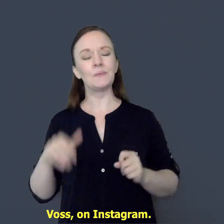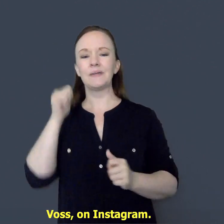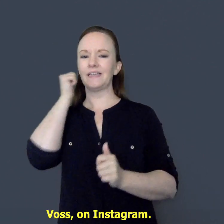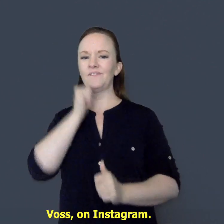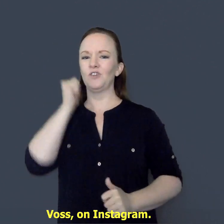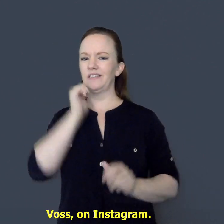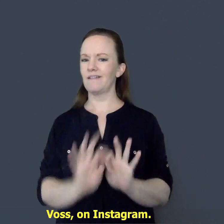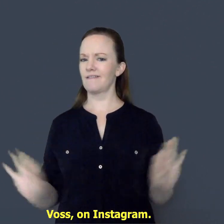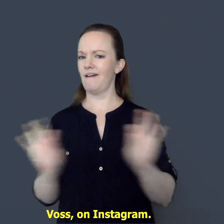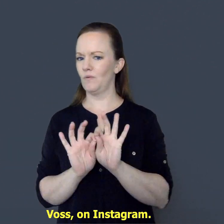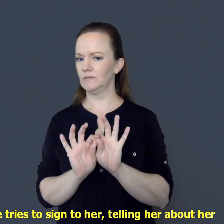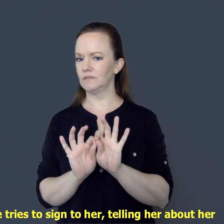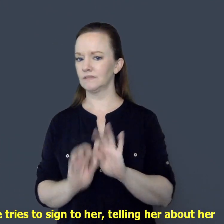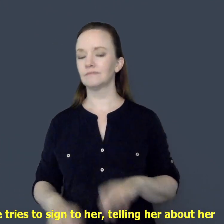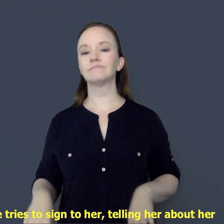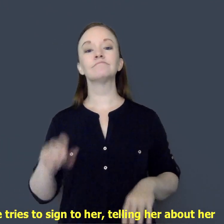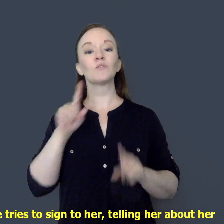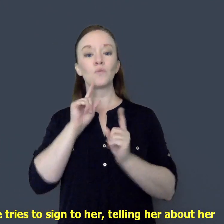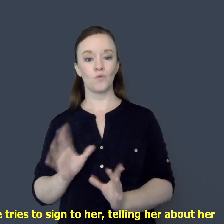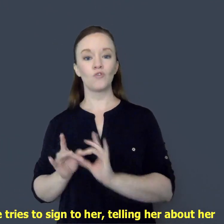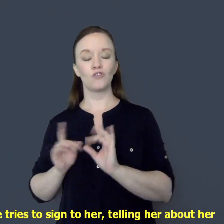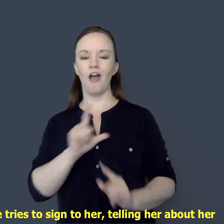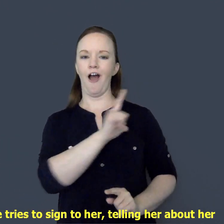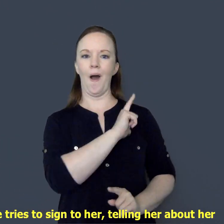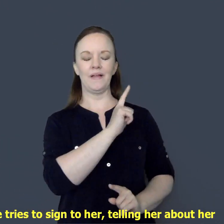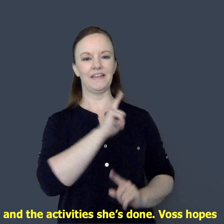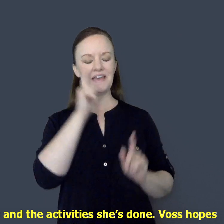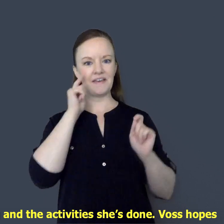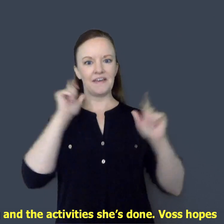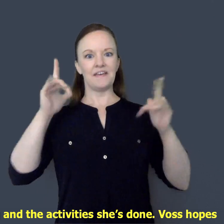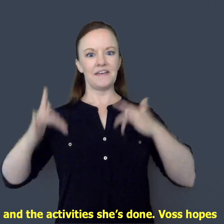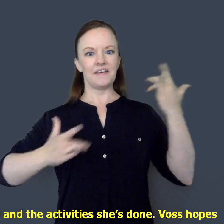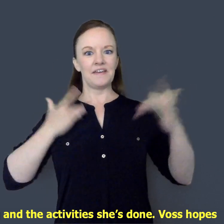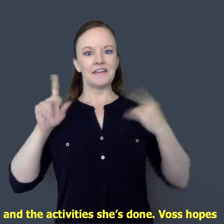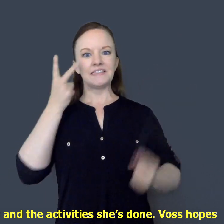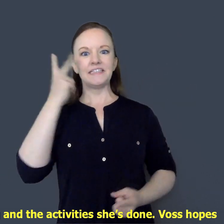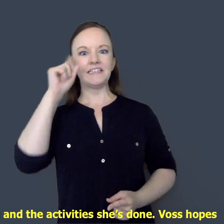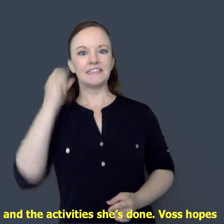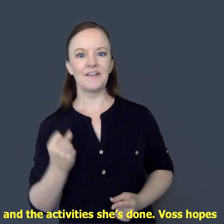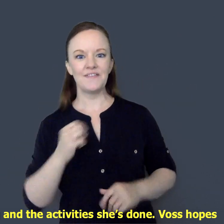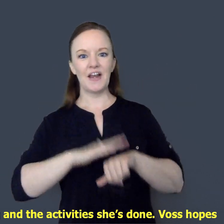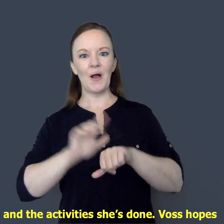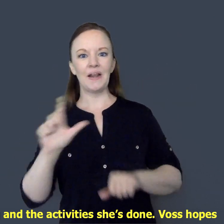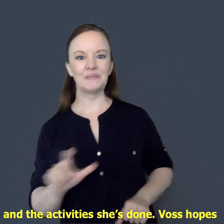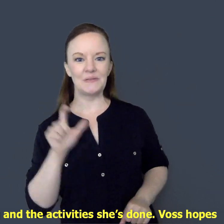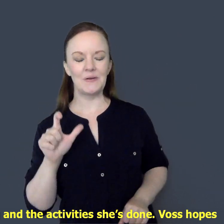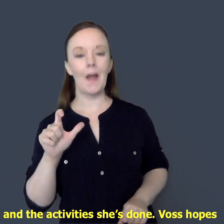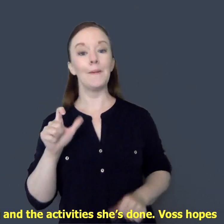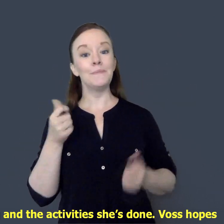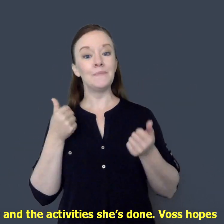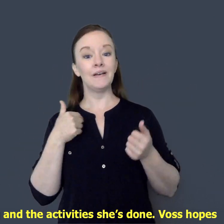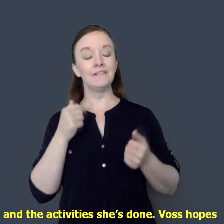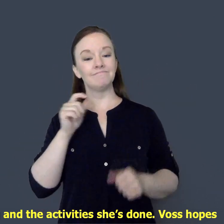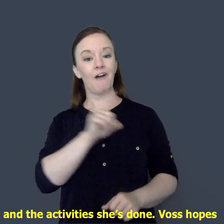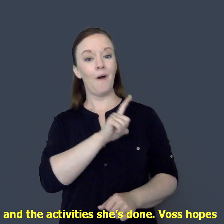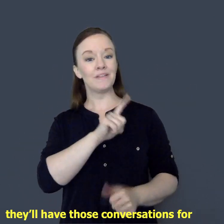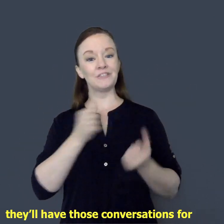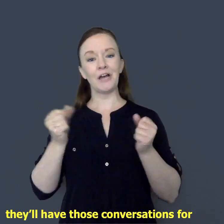on Instagram. She tries to sign to her, telling her about her dog and the activities she's done. Voss hopes they'll